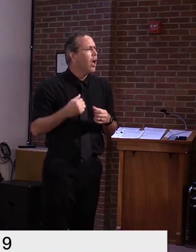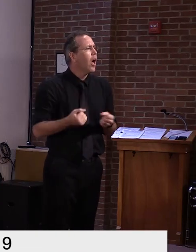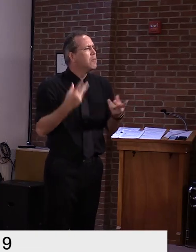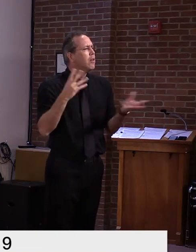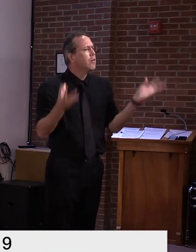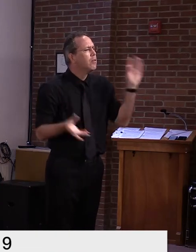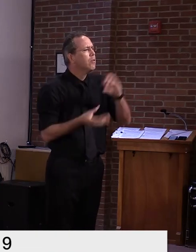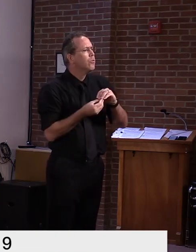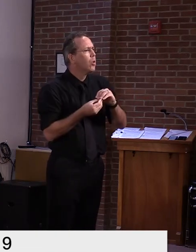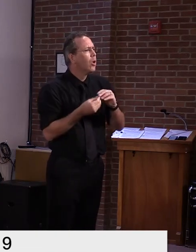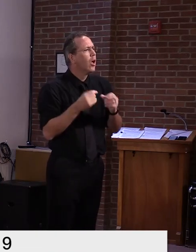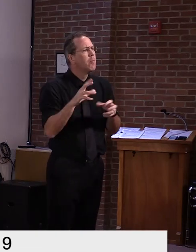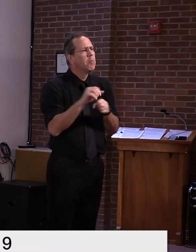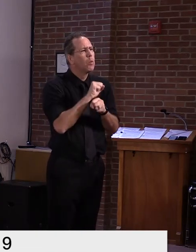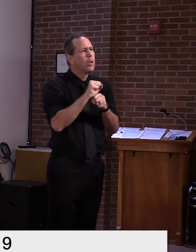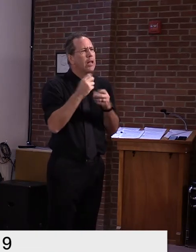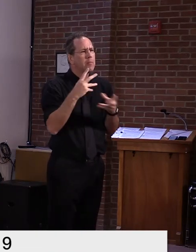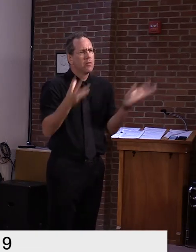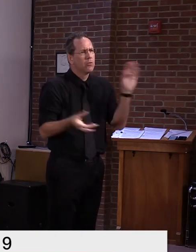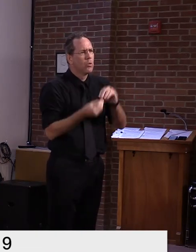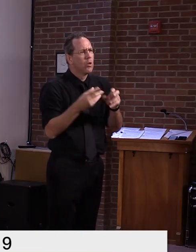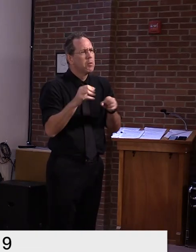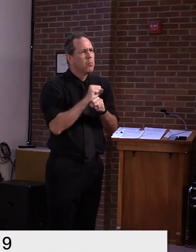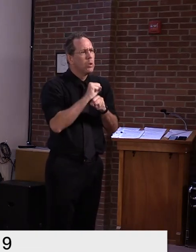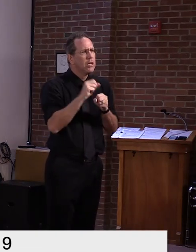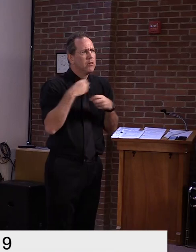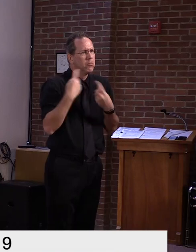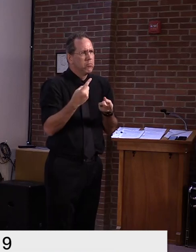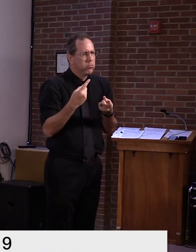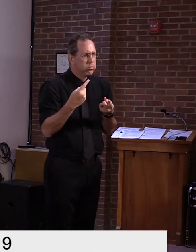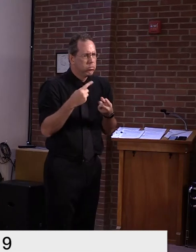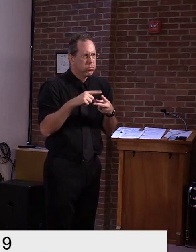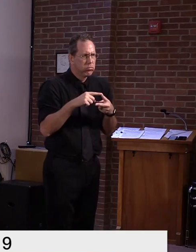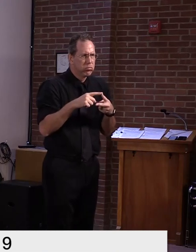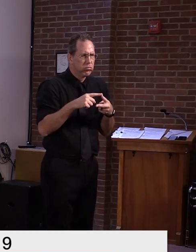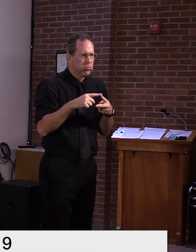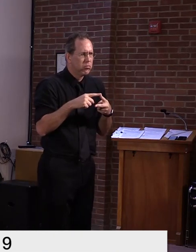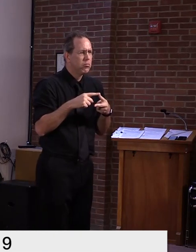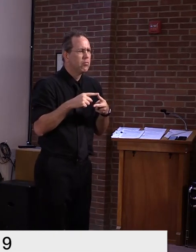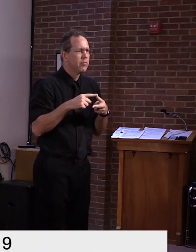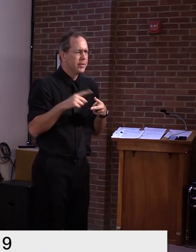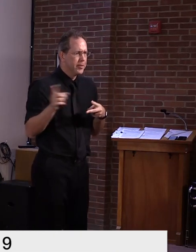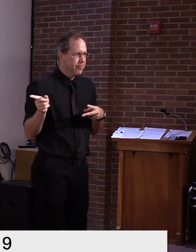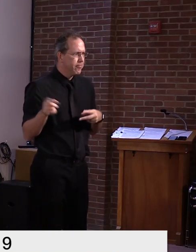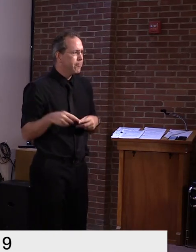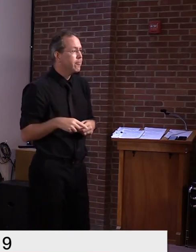If you're correct, it's multiple employees because it's employer that submits